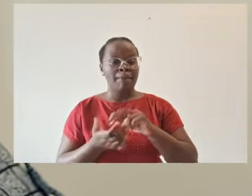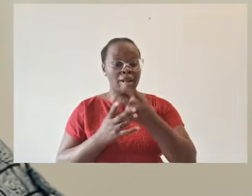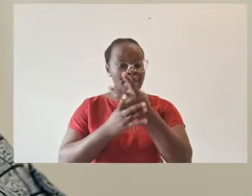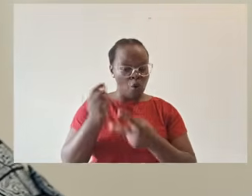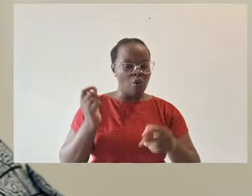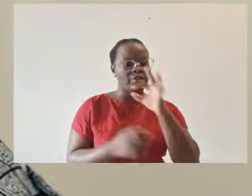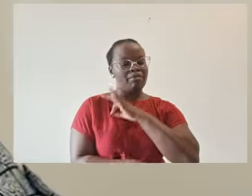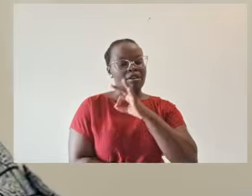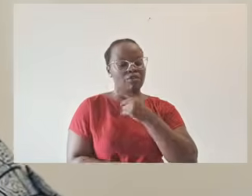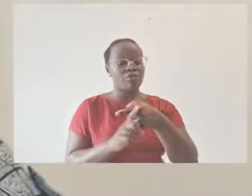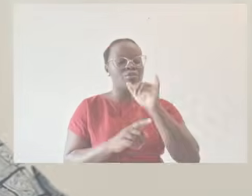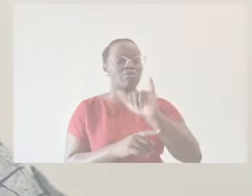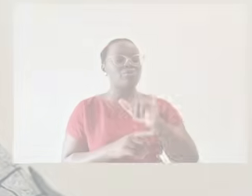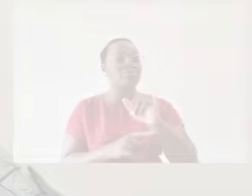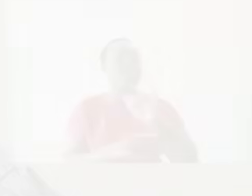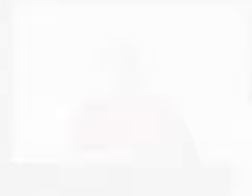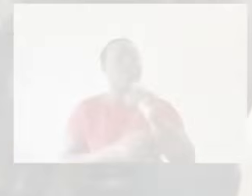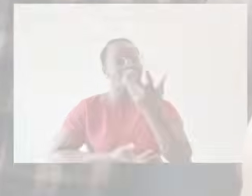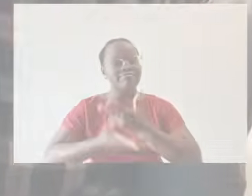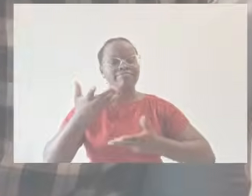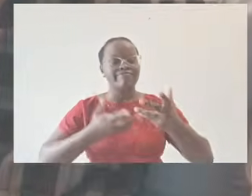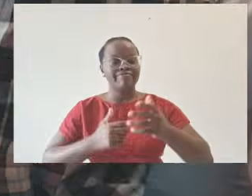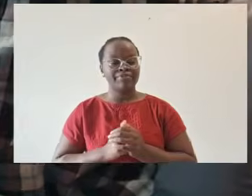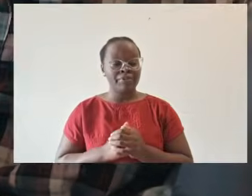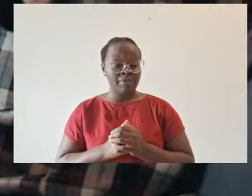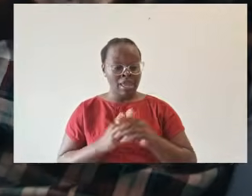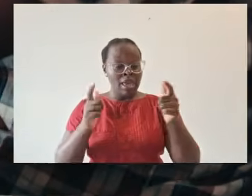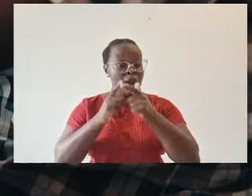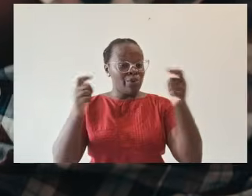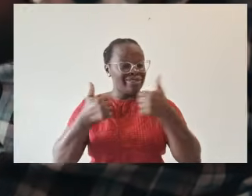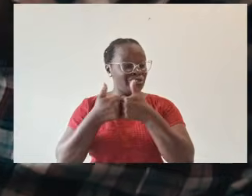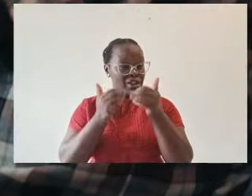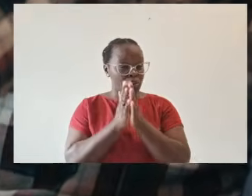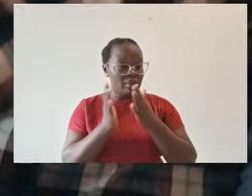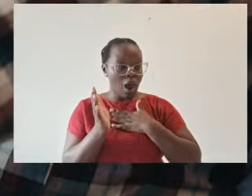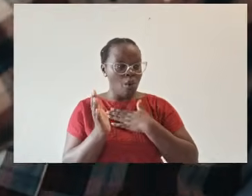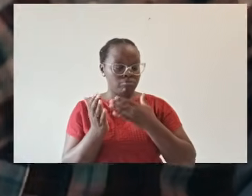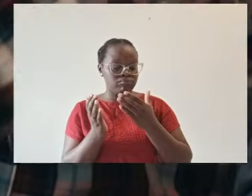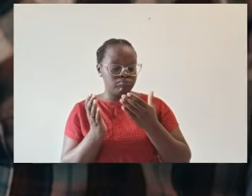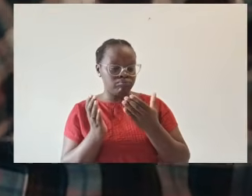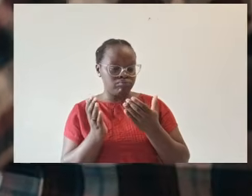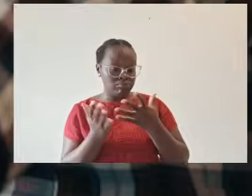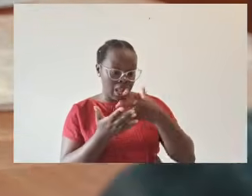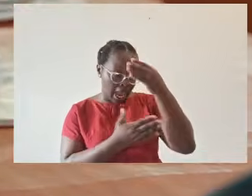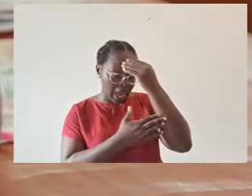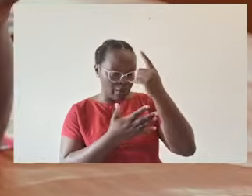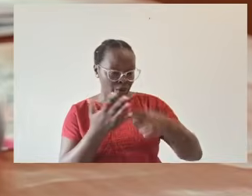a lot from those interactions. The major challenge with our learners is the language acquisition,